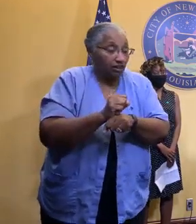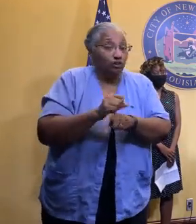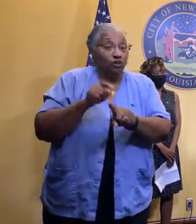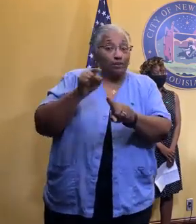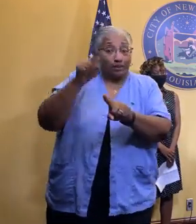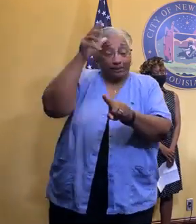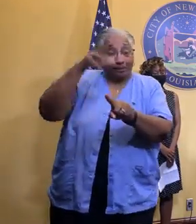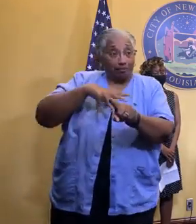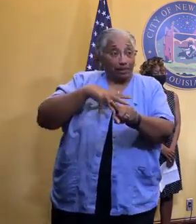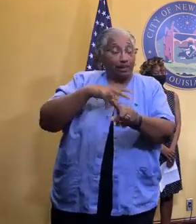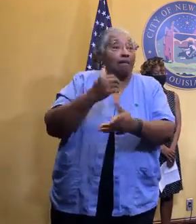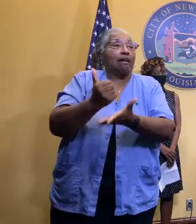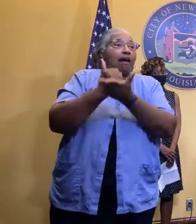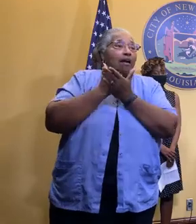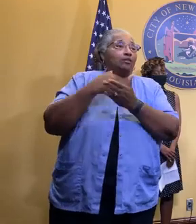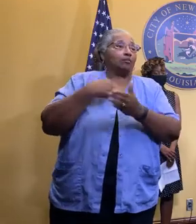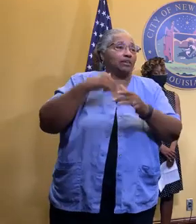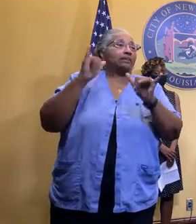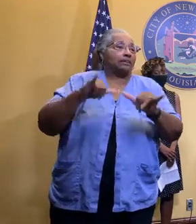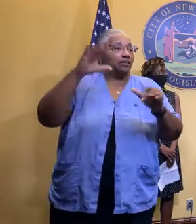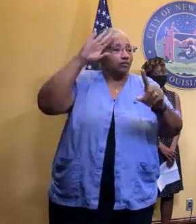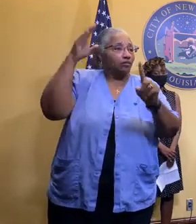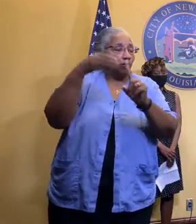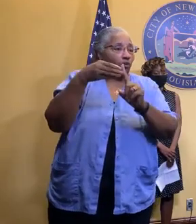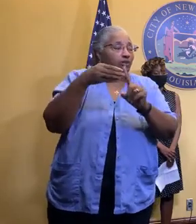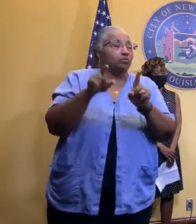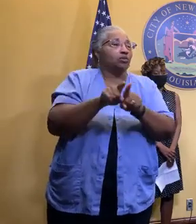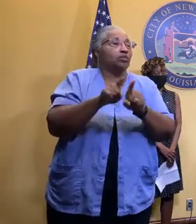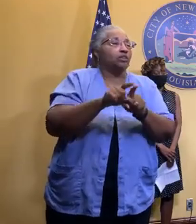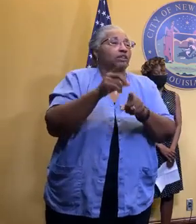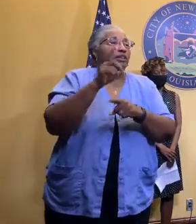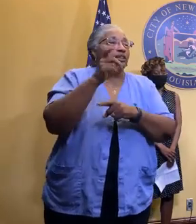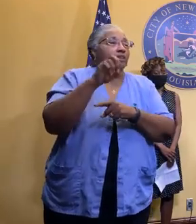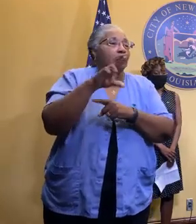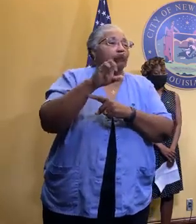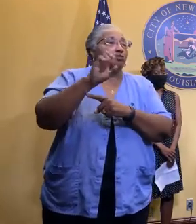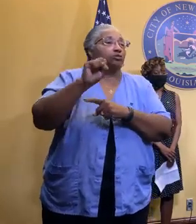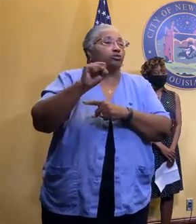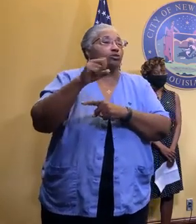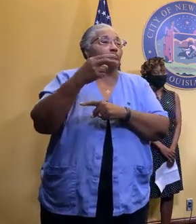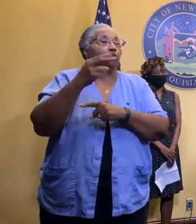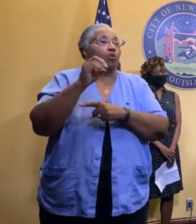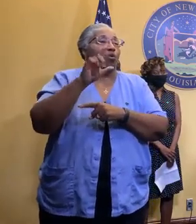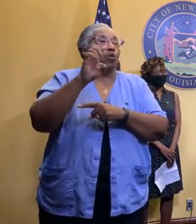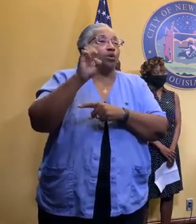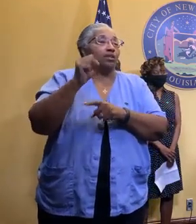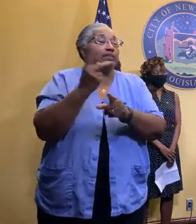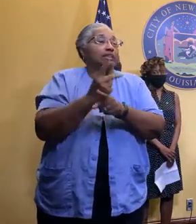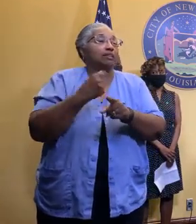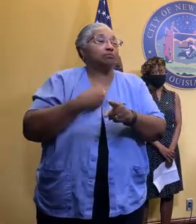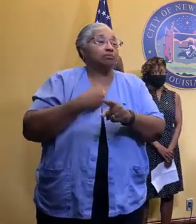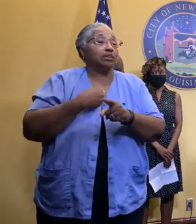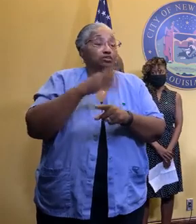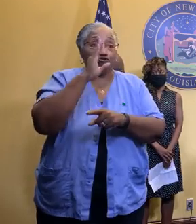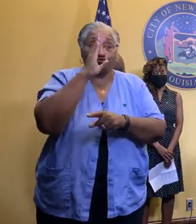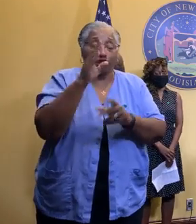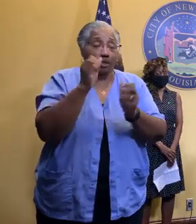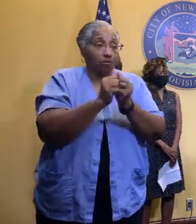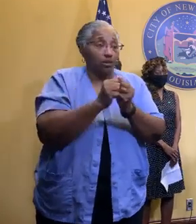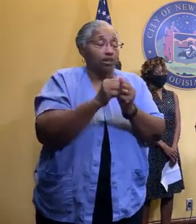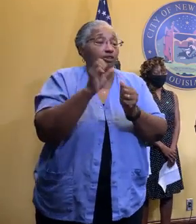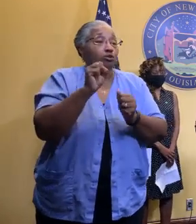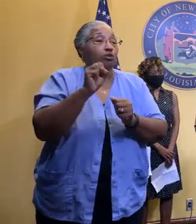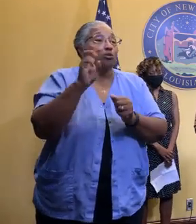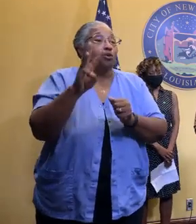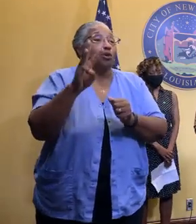straight. But even still, Dr. Scholas keeps me straight on the Sewage and Water Board. He's one of my